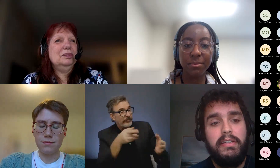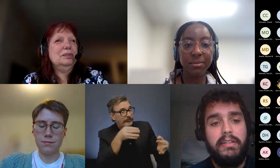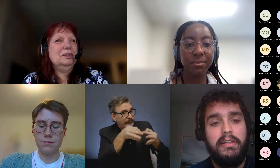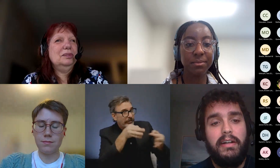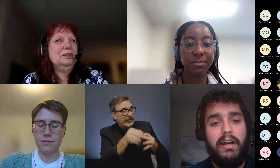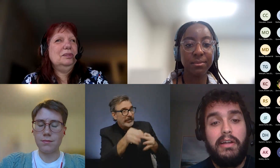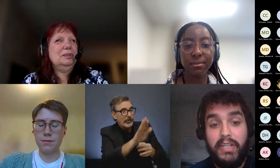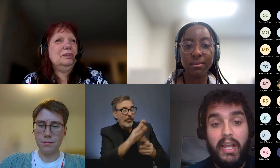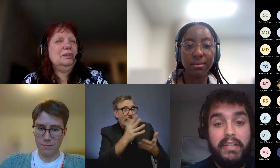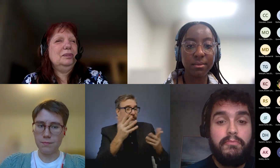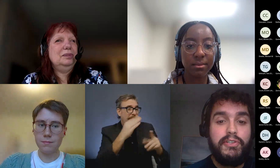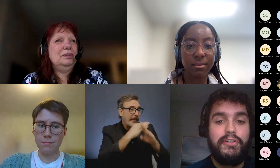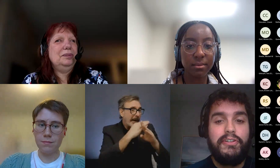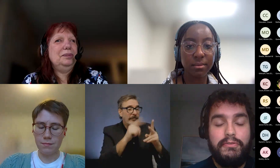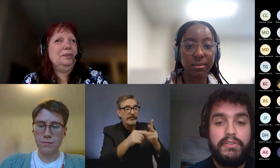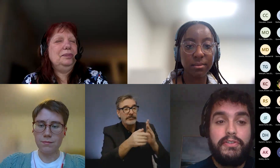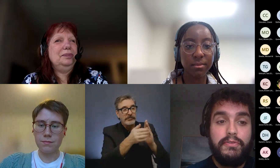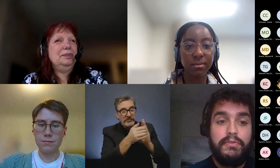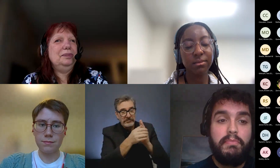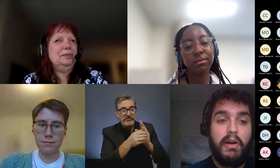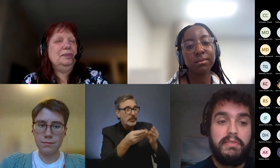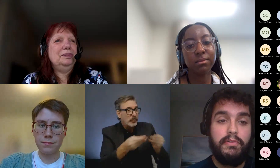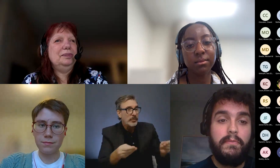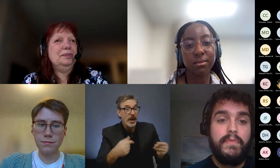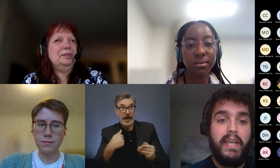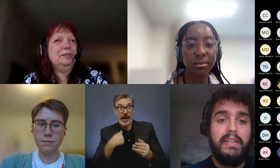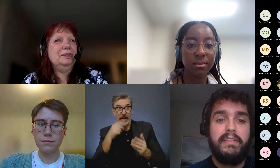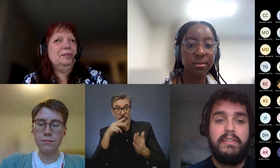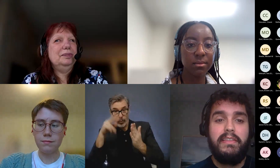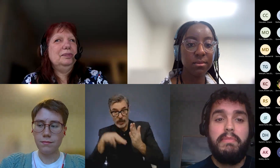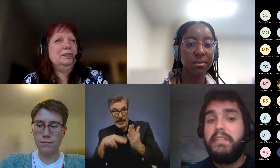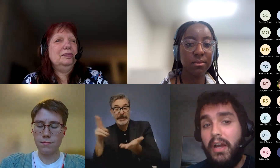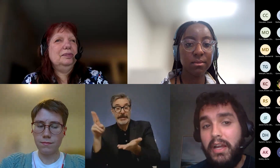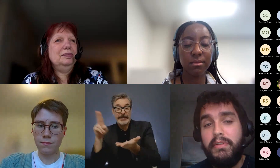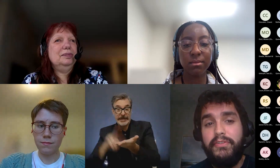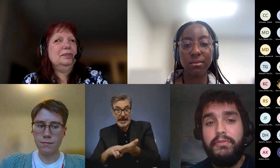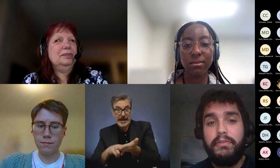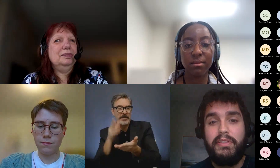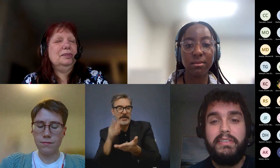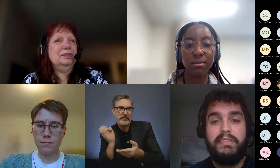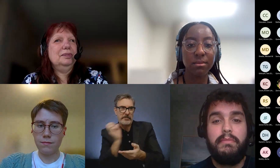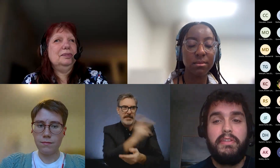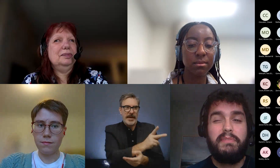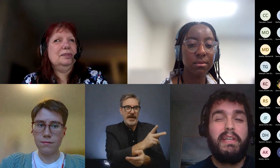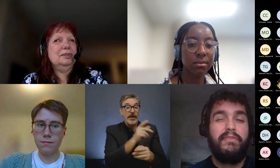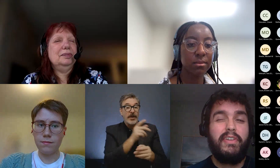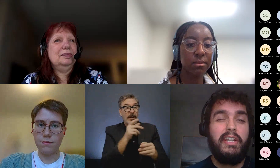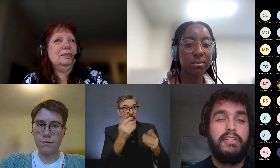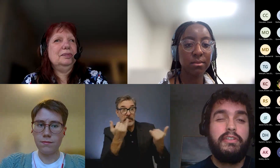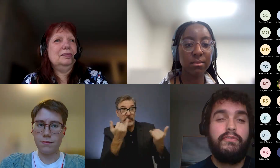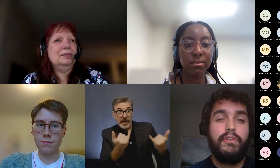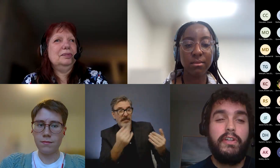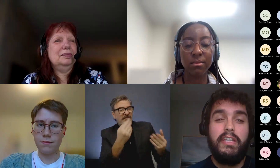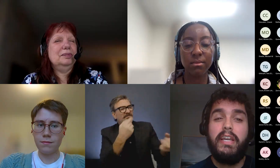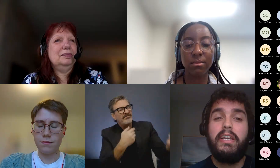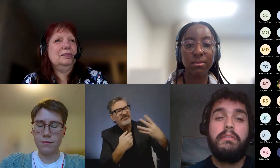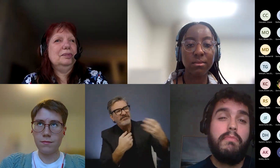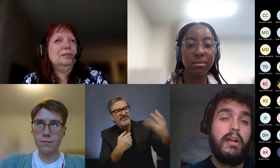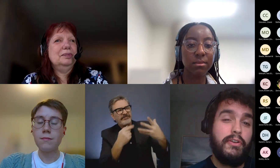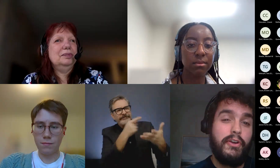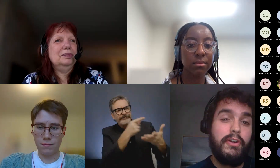Missy. I'll sign it and return it to you as soon as possible. And in the meantime, if you could please send me the specifications for